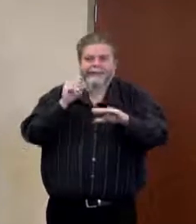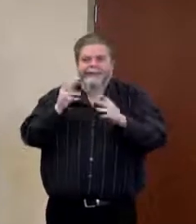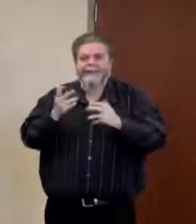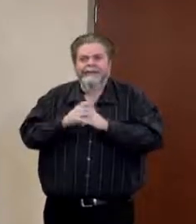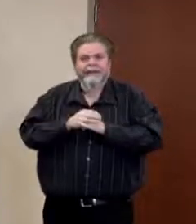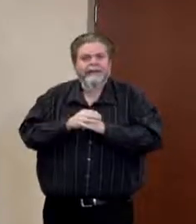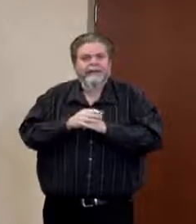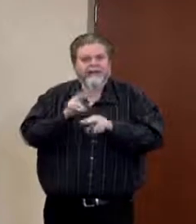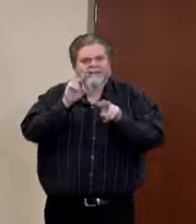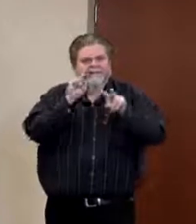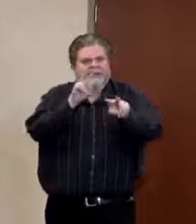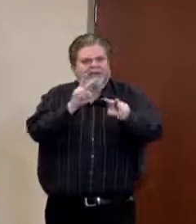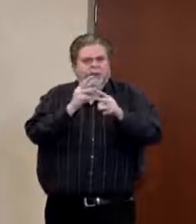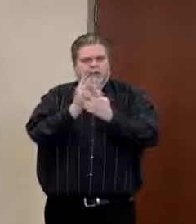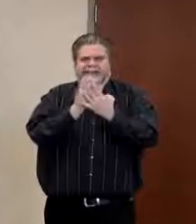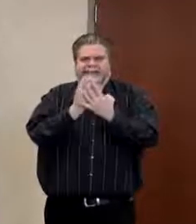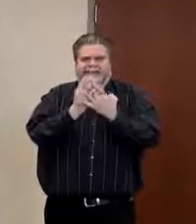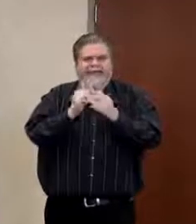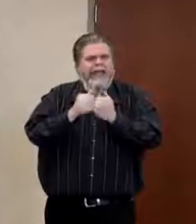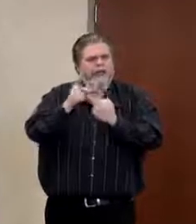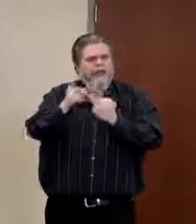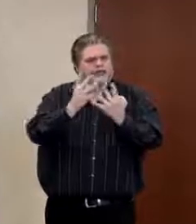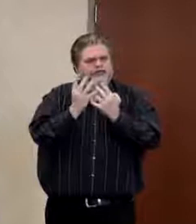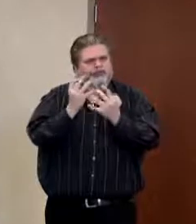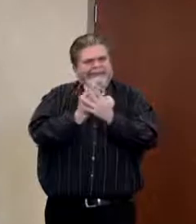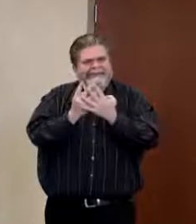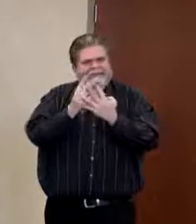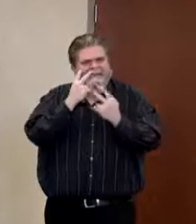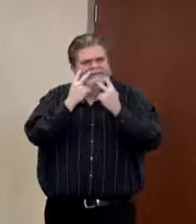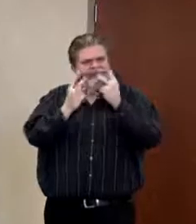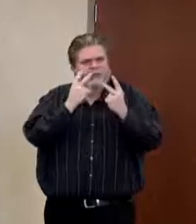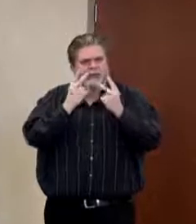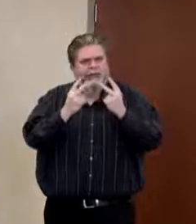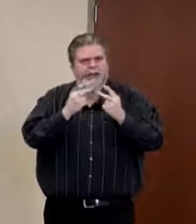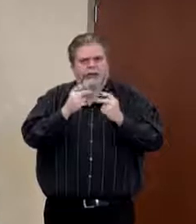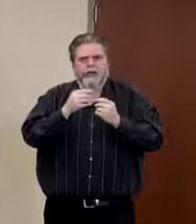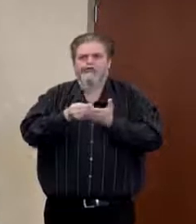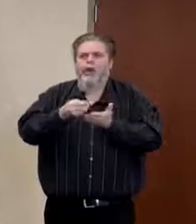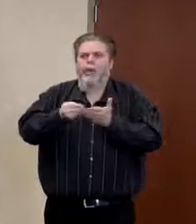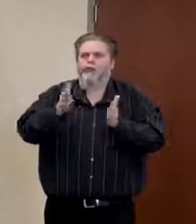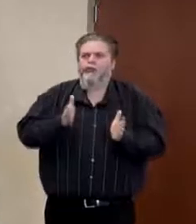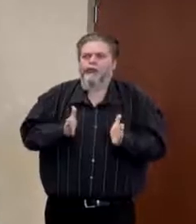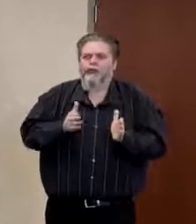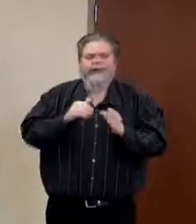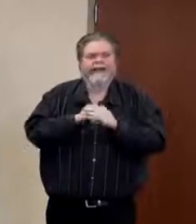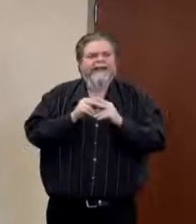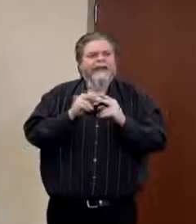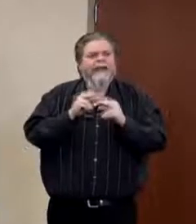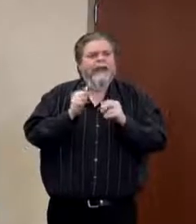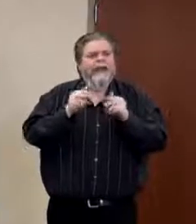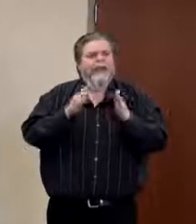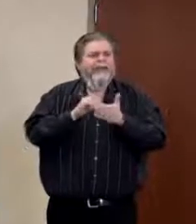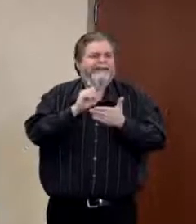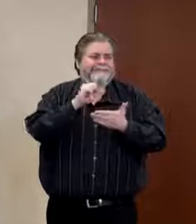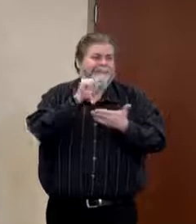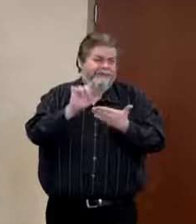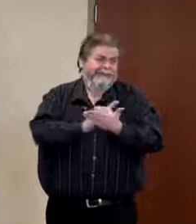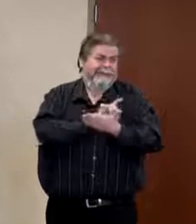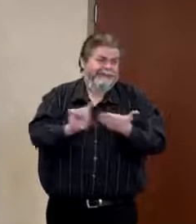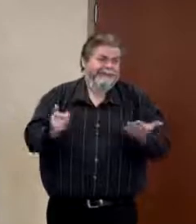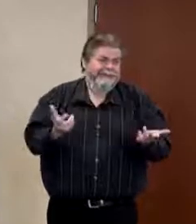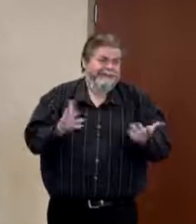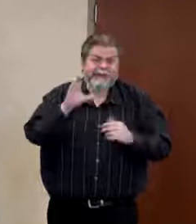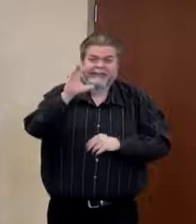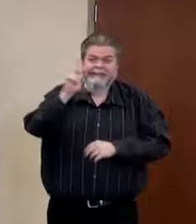Visually screening, how do you visually screen shoppers in a business? And do that in a non-discriminatory fashion. The CDC